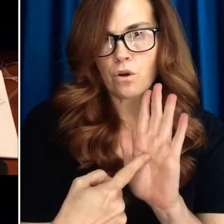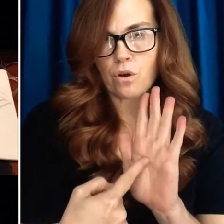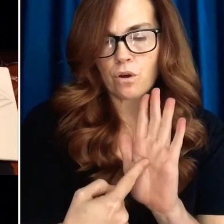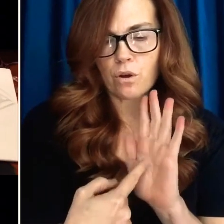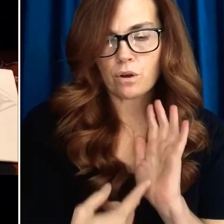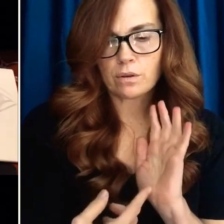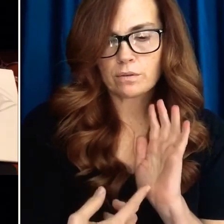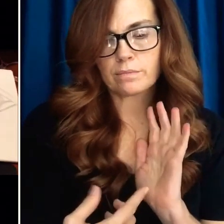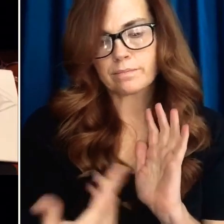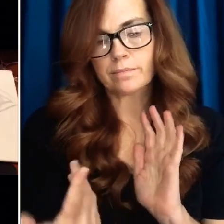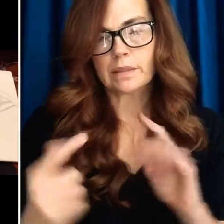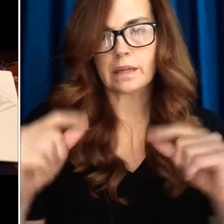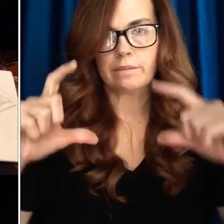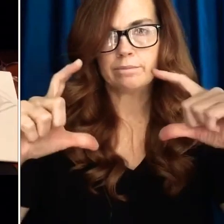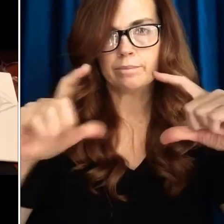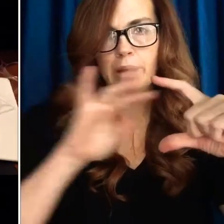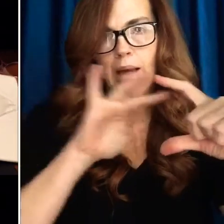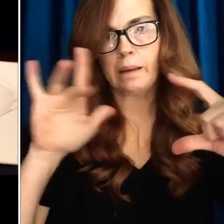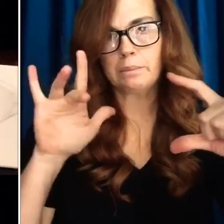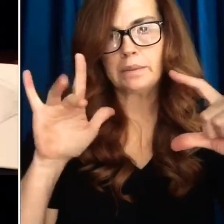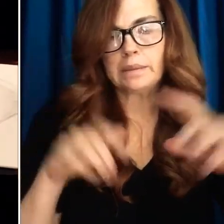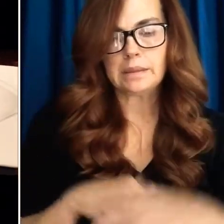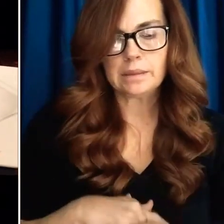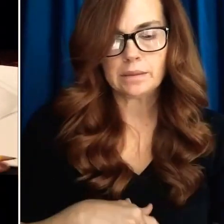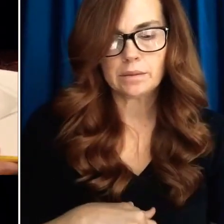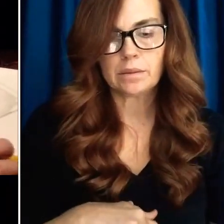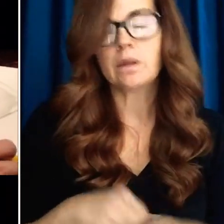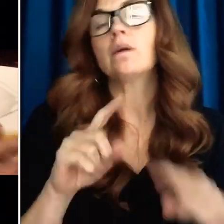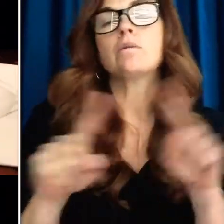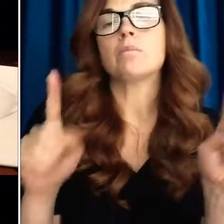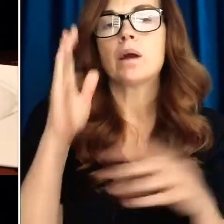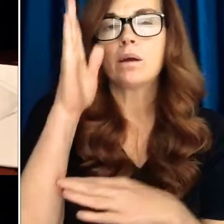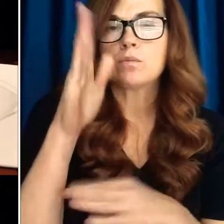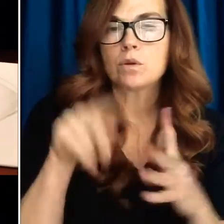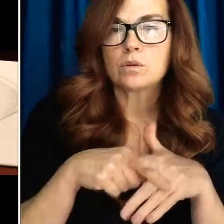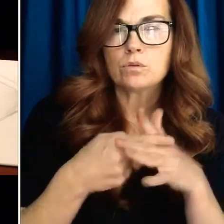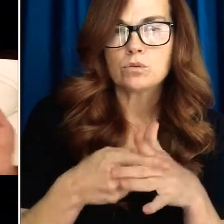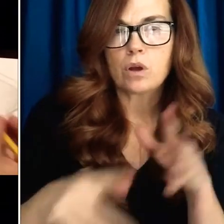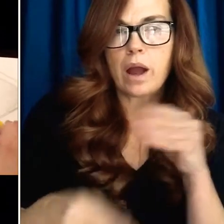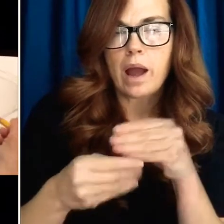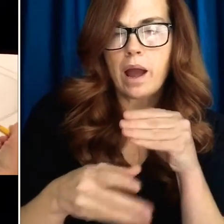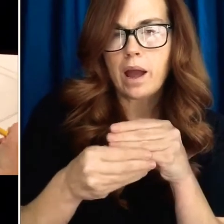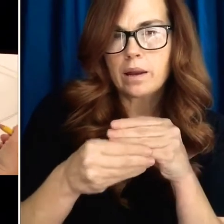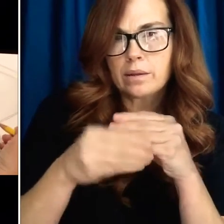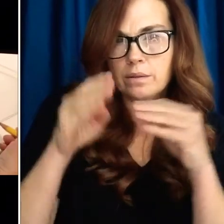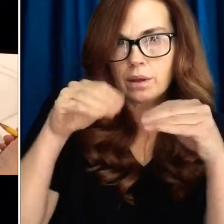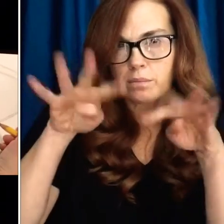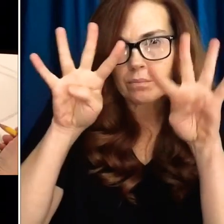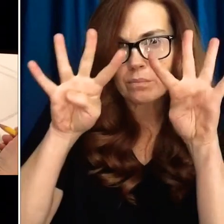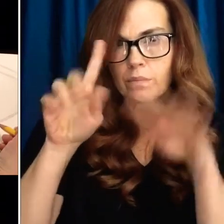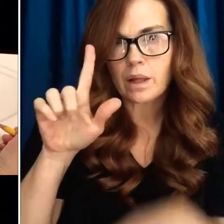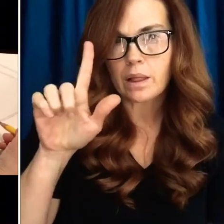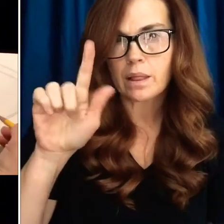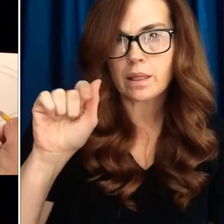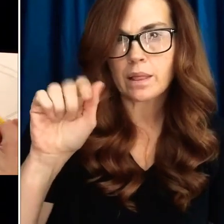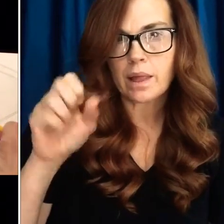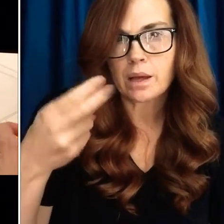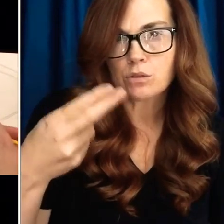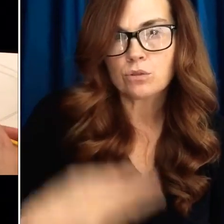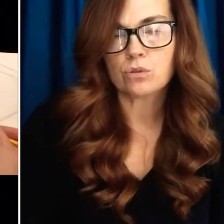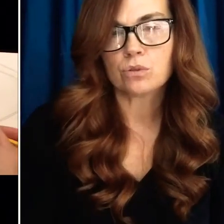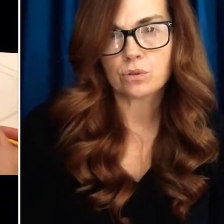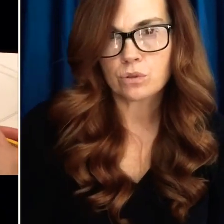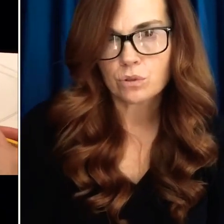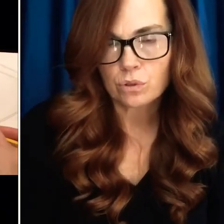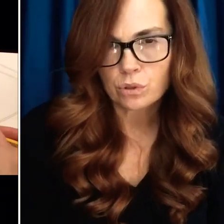That's what I have right now. Kind of looks like a big empty eye. I'm going to start adding some eyelashes. So remember, when you add eyelashes, you